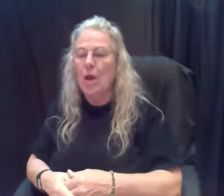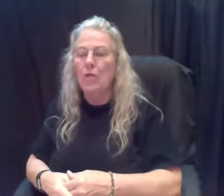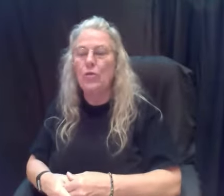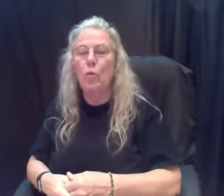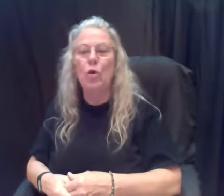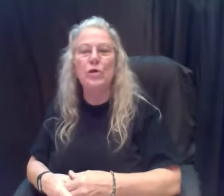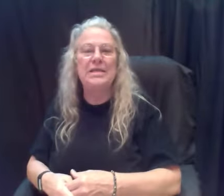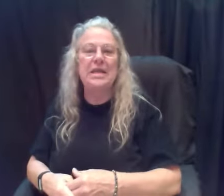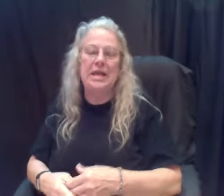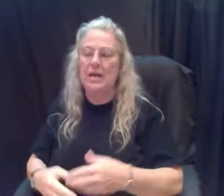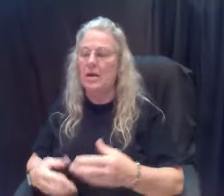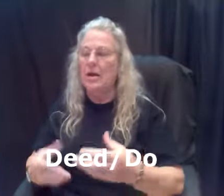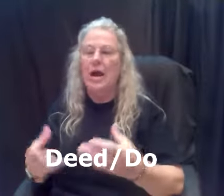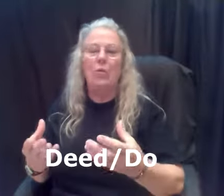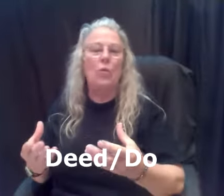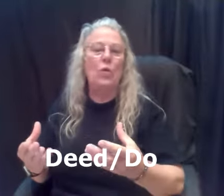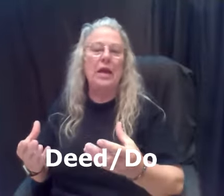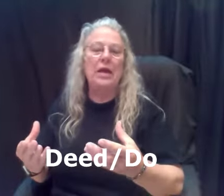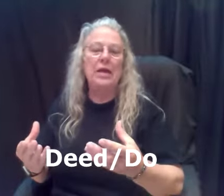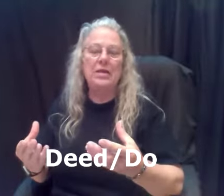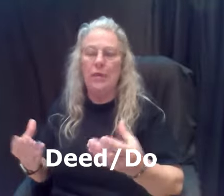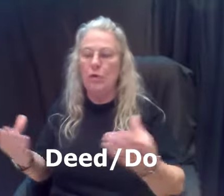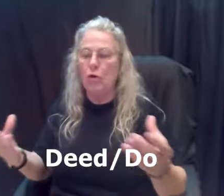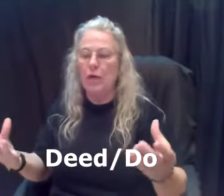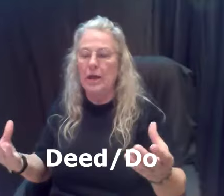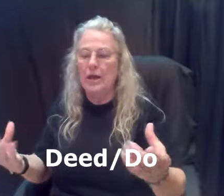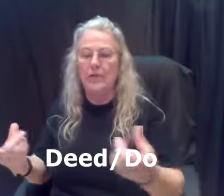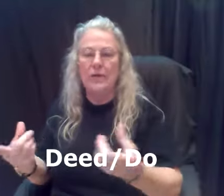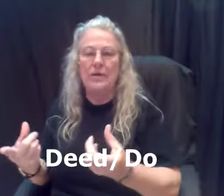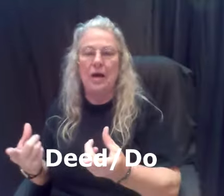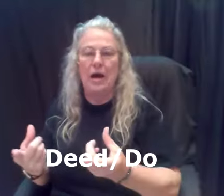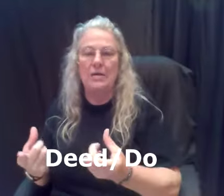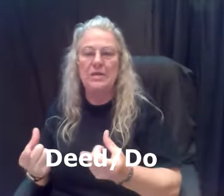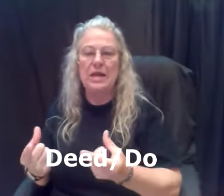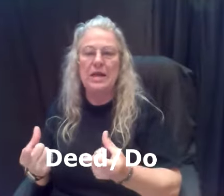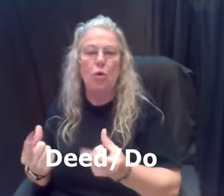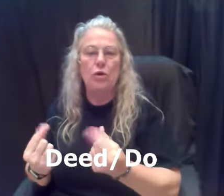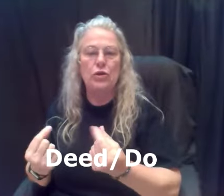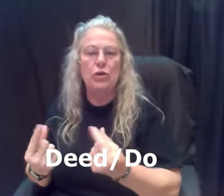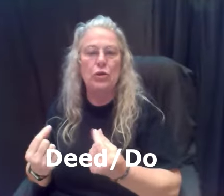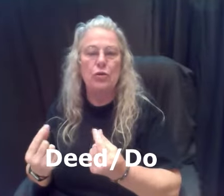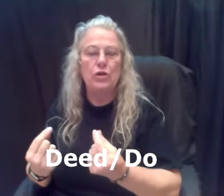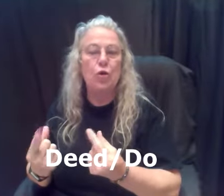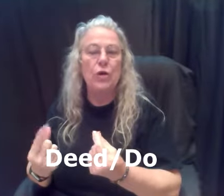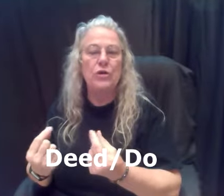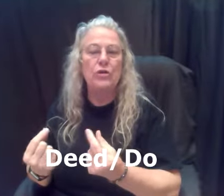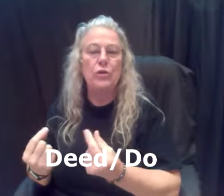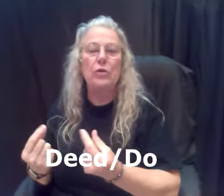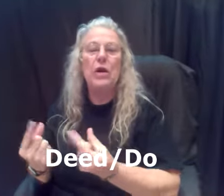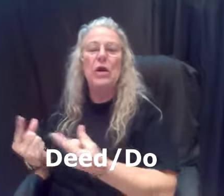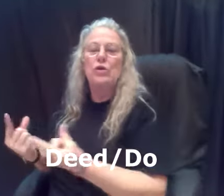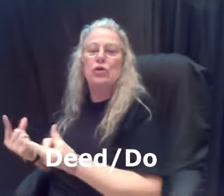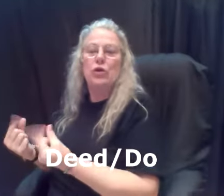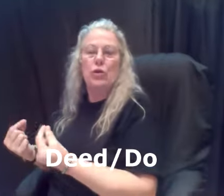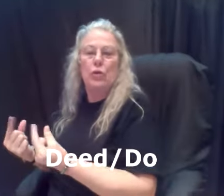The word deed. Anytime you're looking at the deed or do that you're going to do is